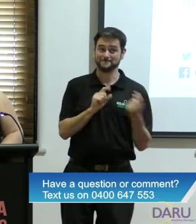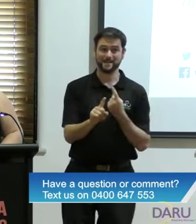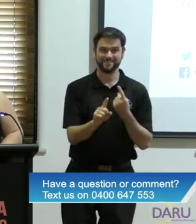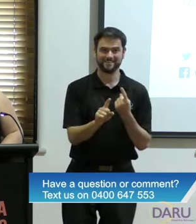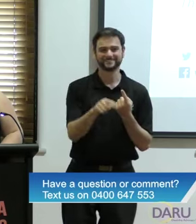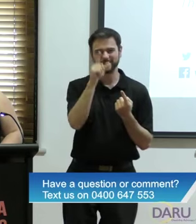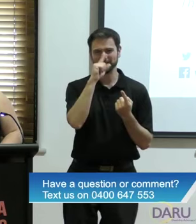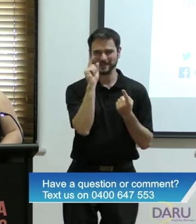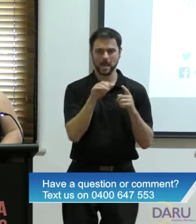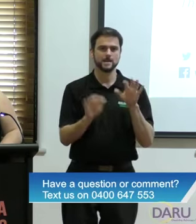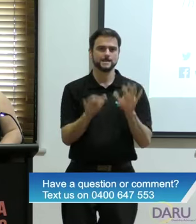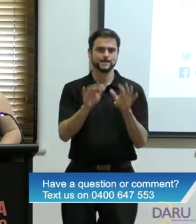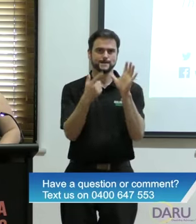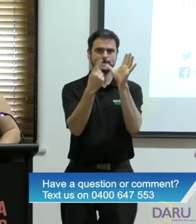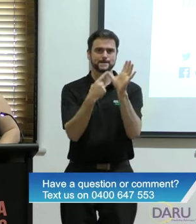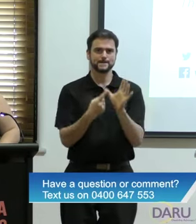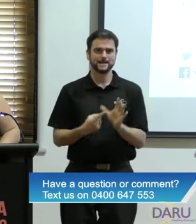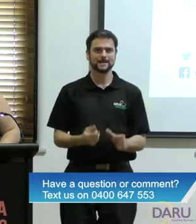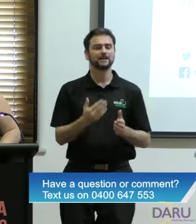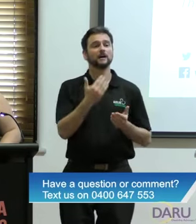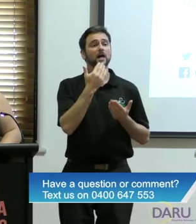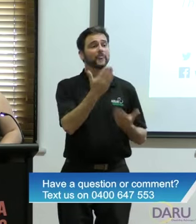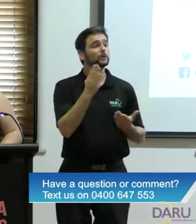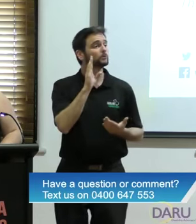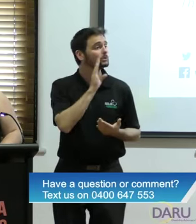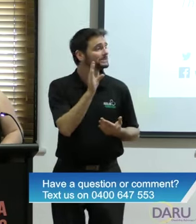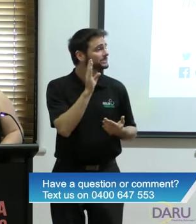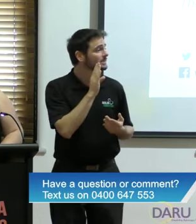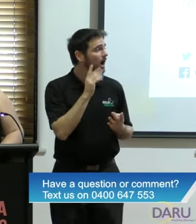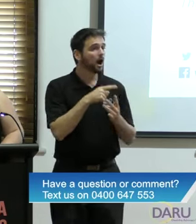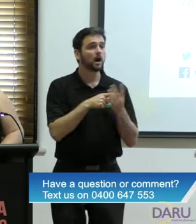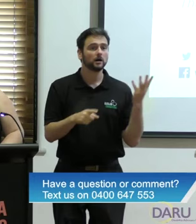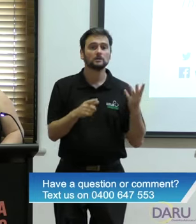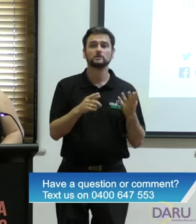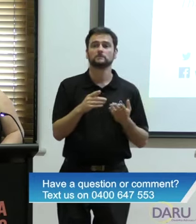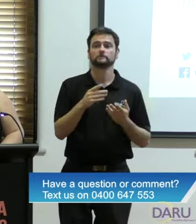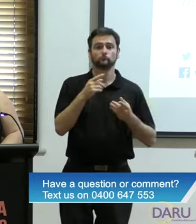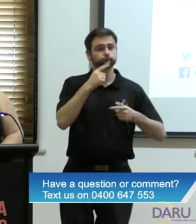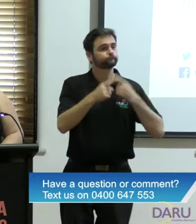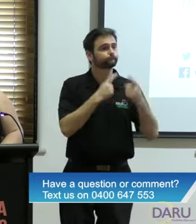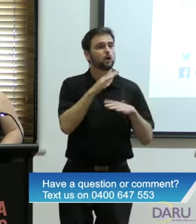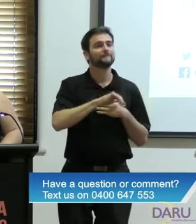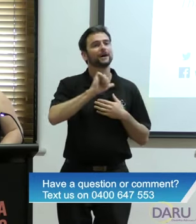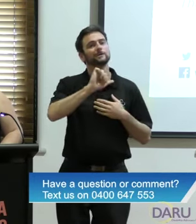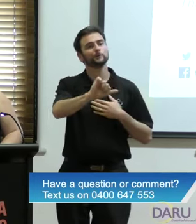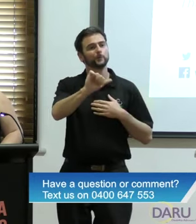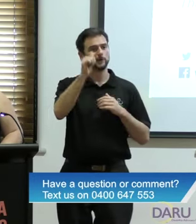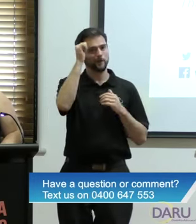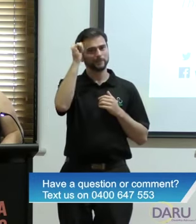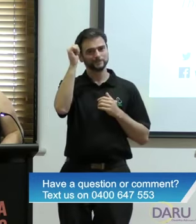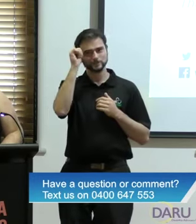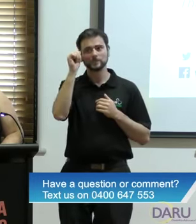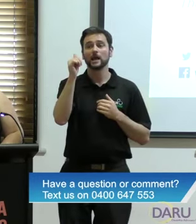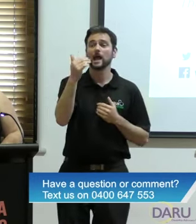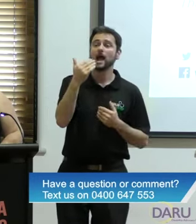Thank you to all the presenters for sharing your knowledge. Thank you for everyone who joined us on the live